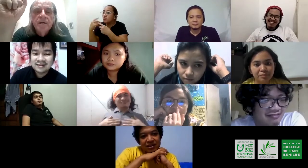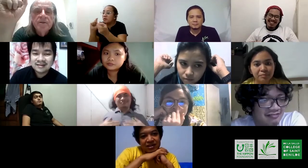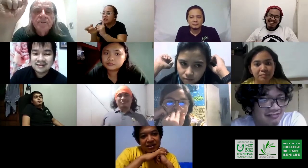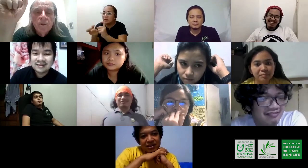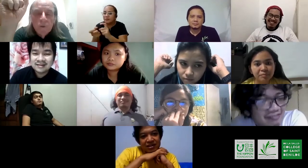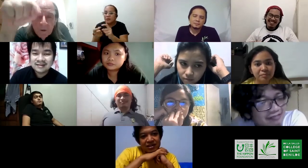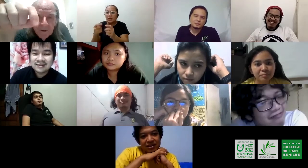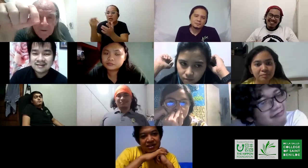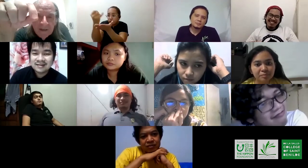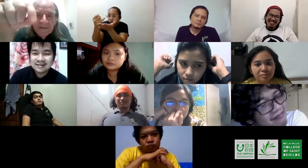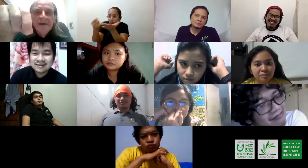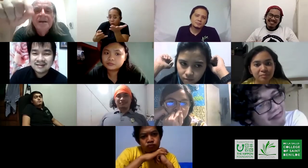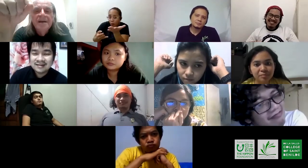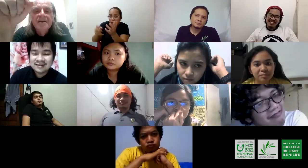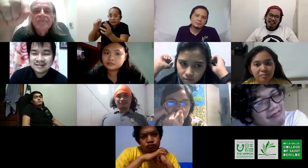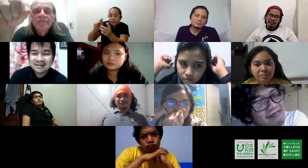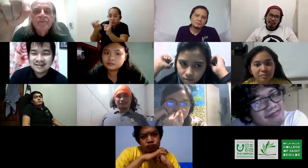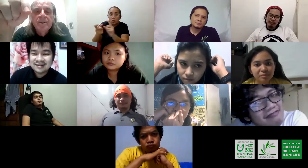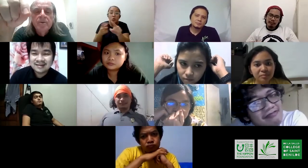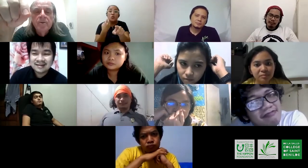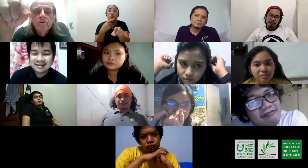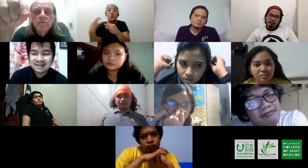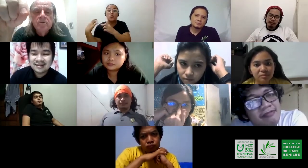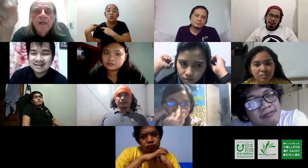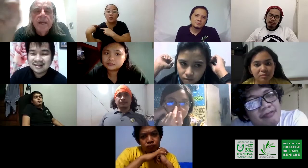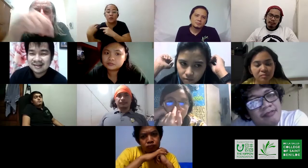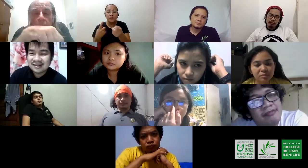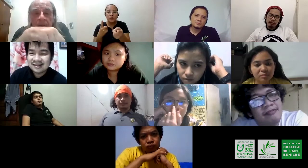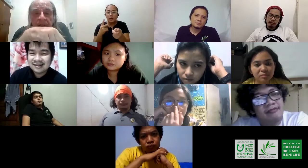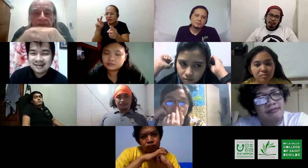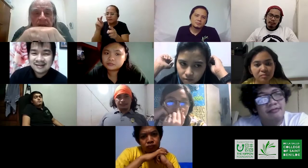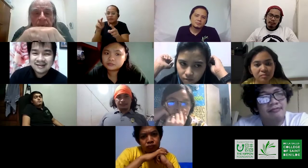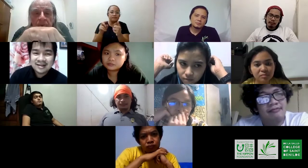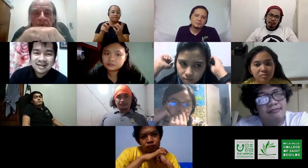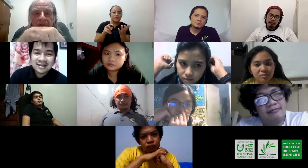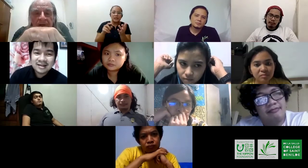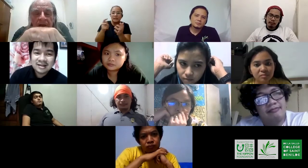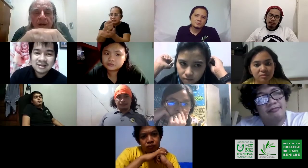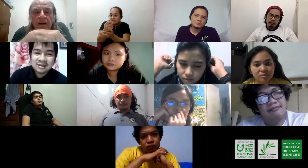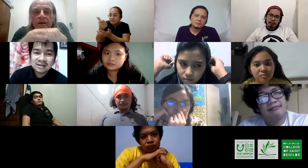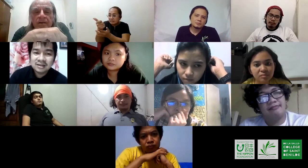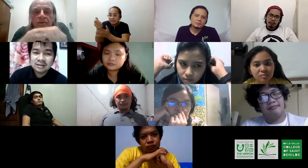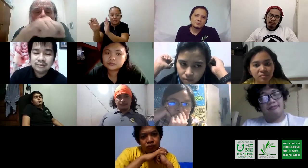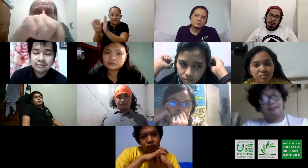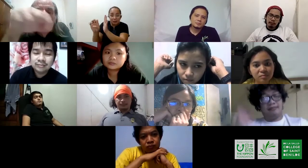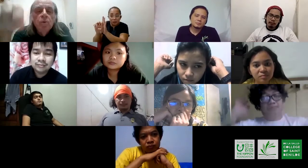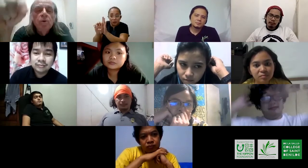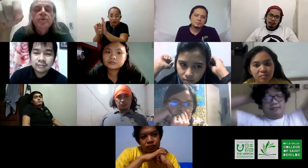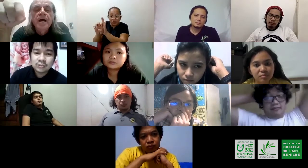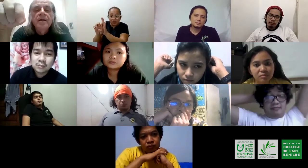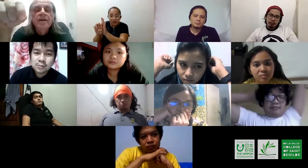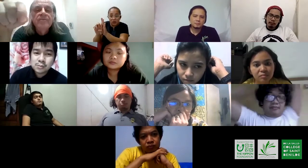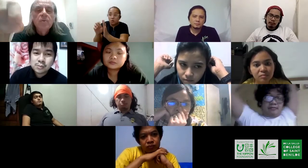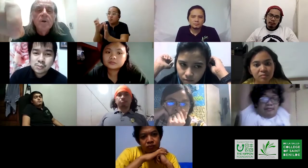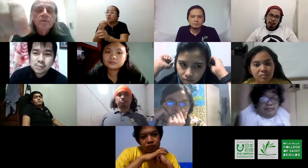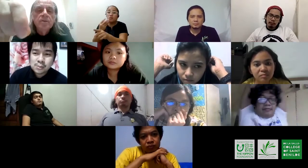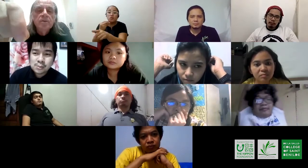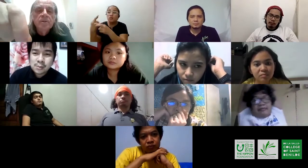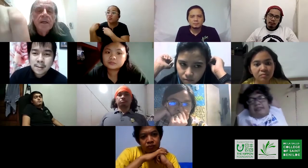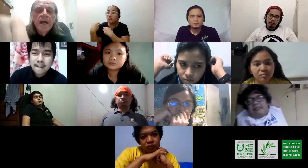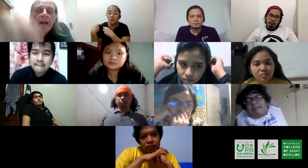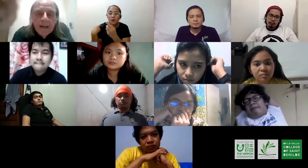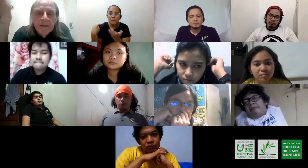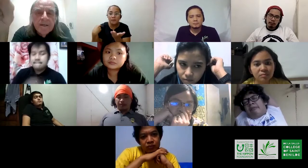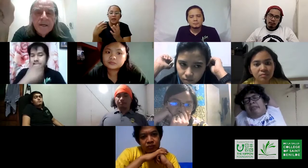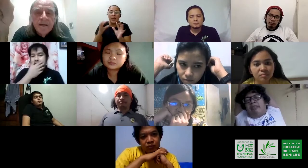to be changed, who will do that? If you need to take out one example, who will do that? If you want